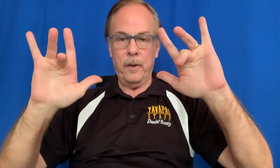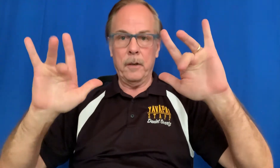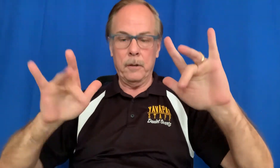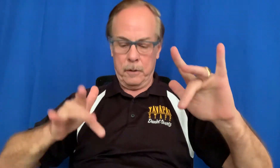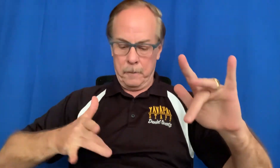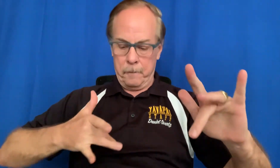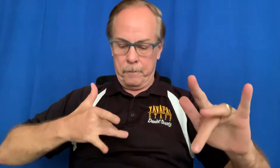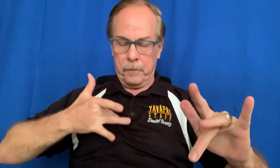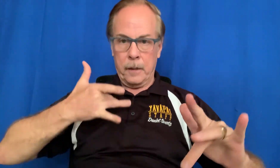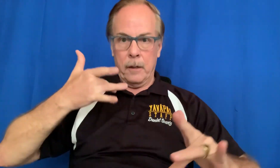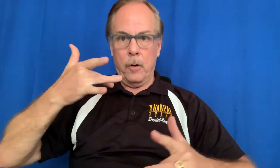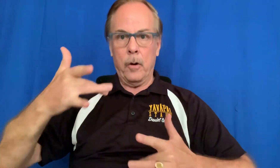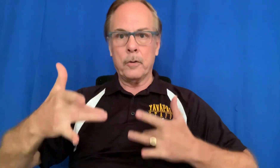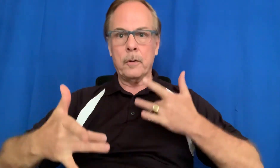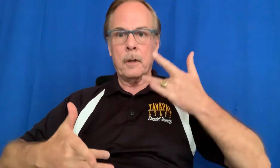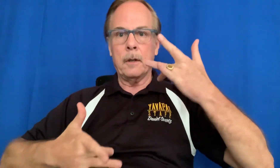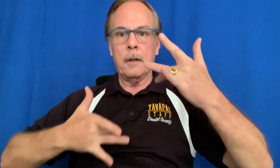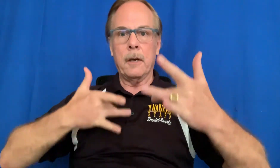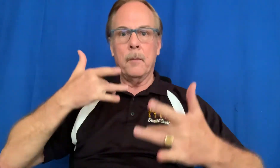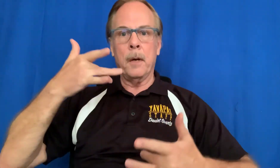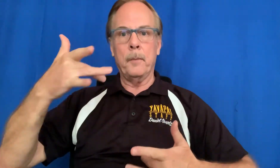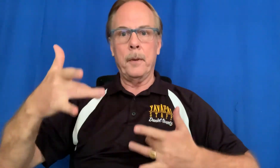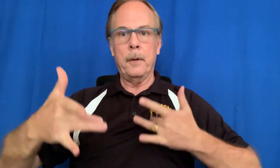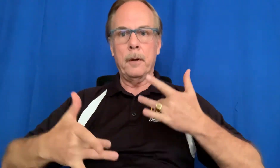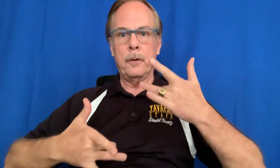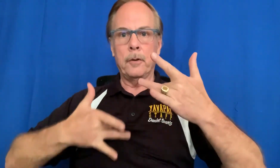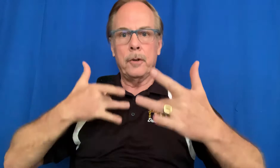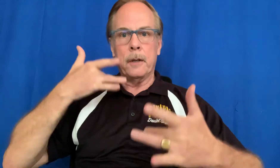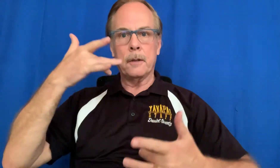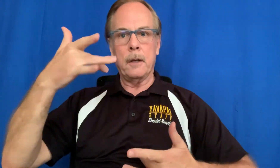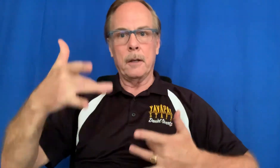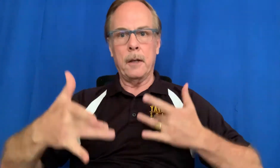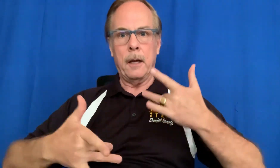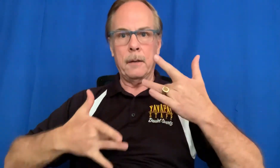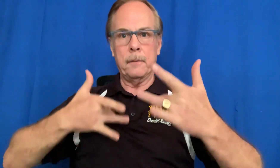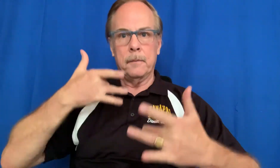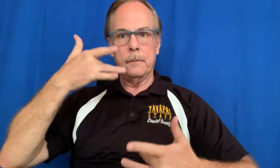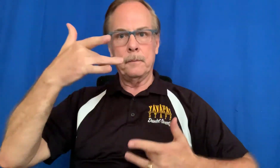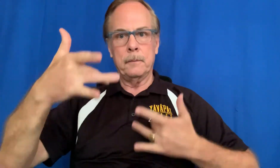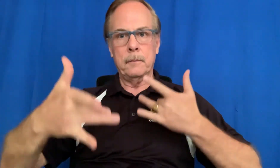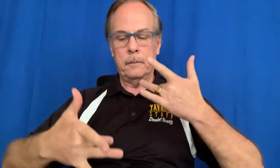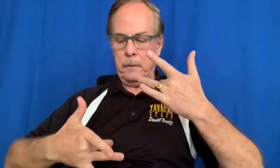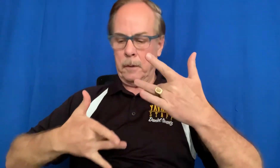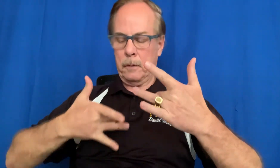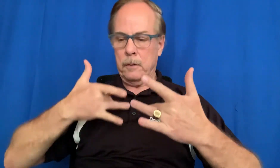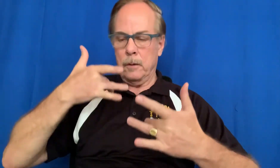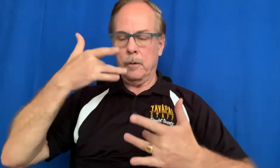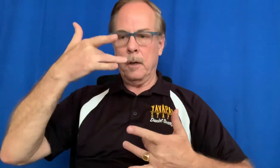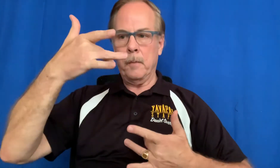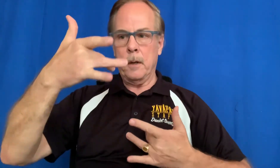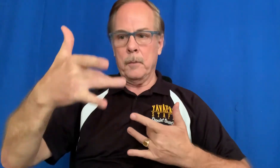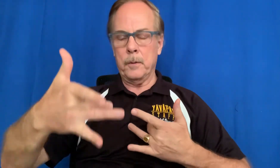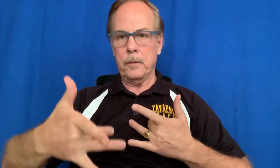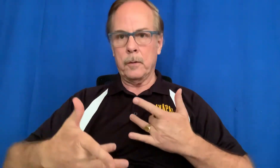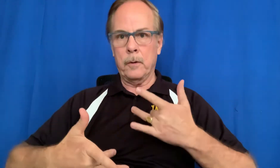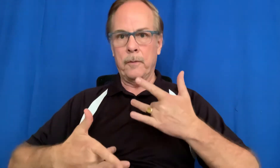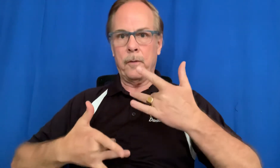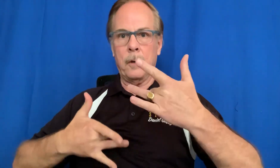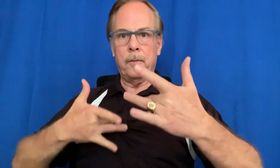fingers alternately come up your chest like that. So come up, circle in front of